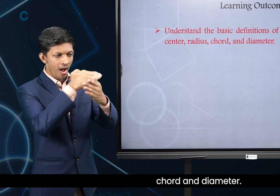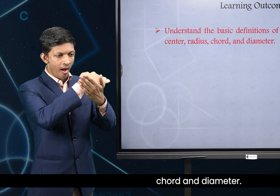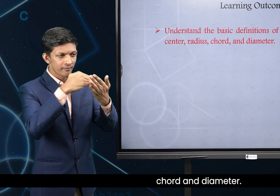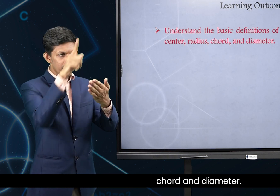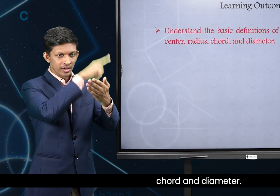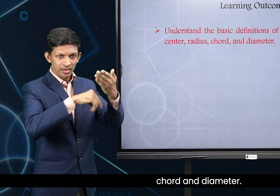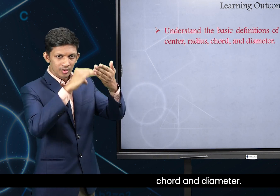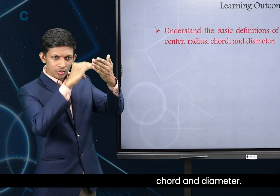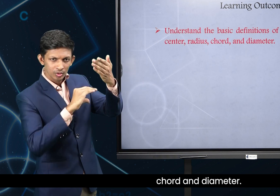diameter.